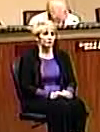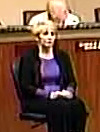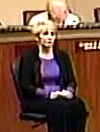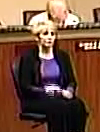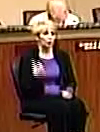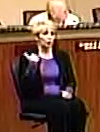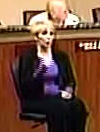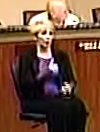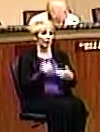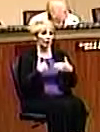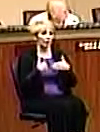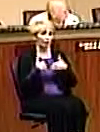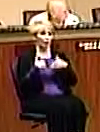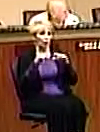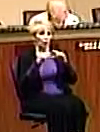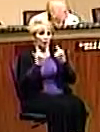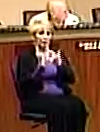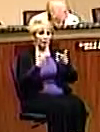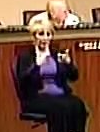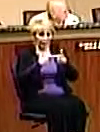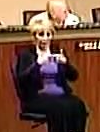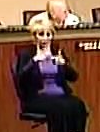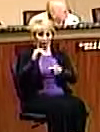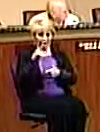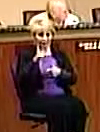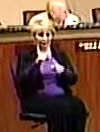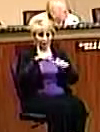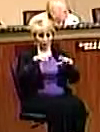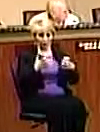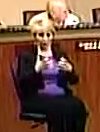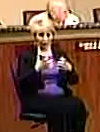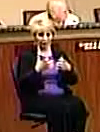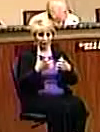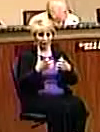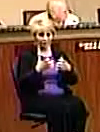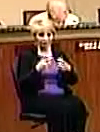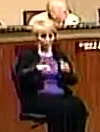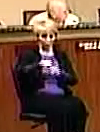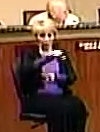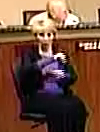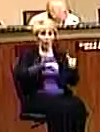We have a group of electricities near and around us.